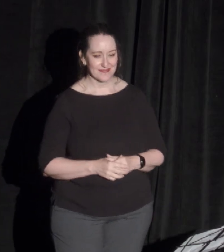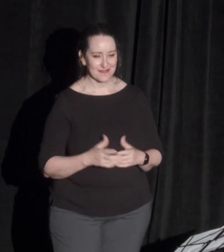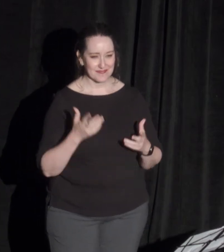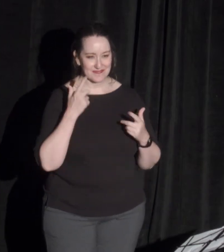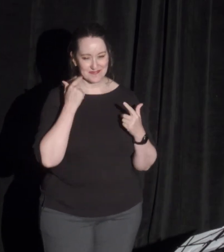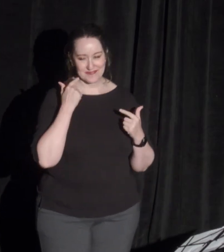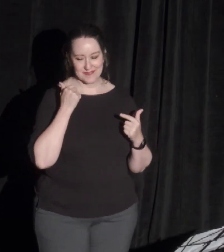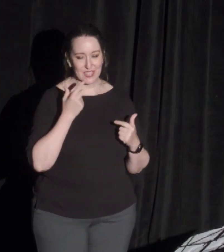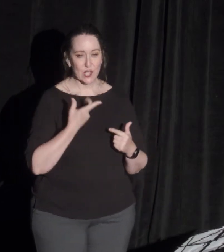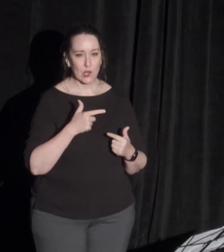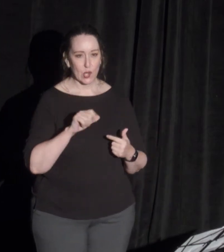Hugo speech, draft 2.